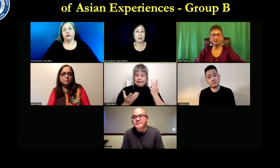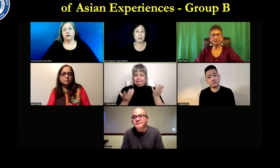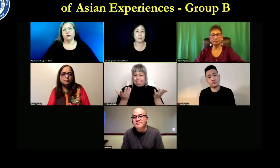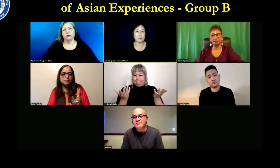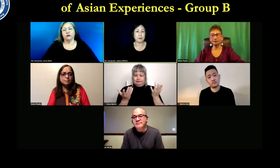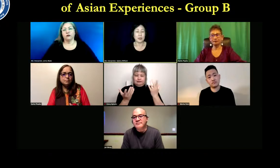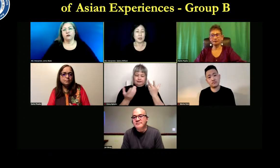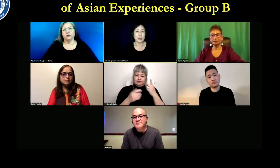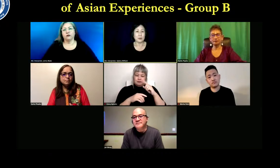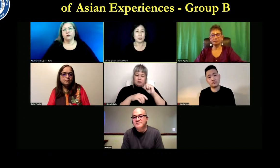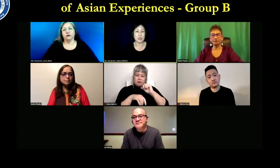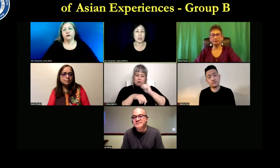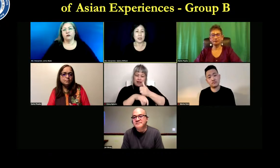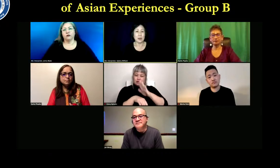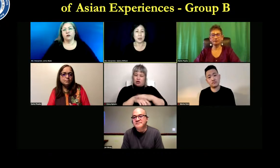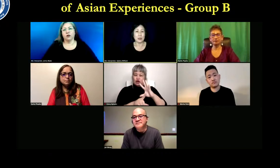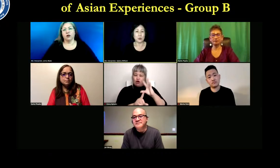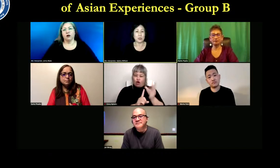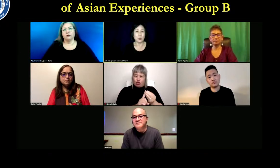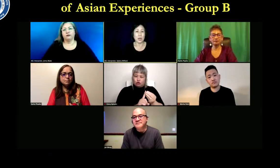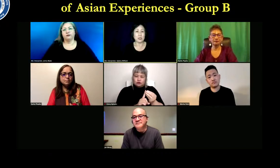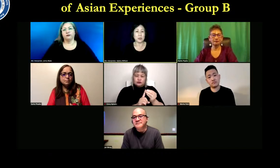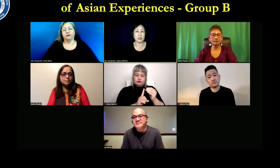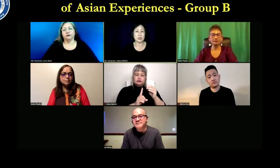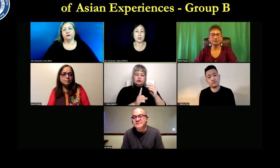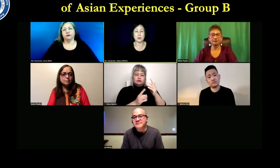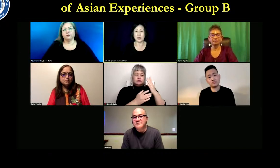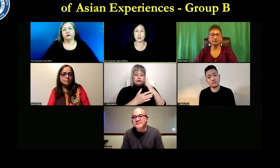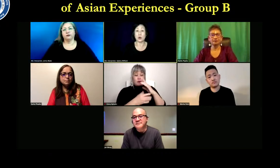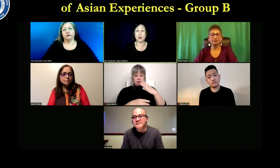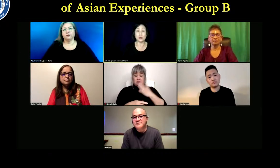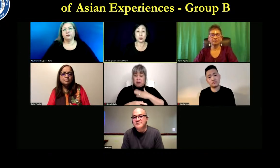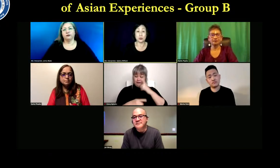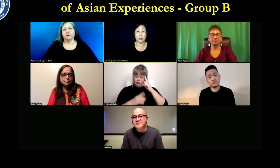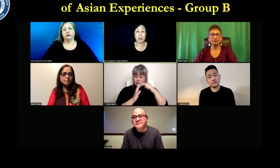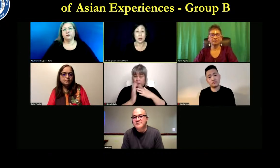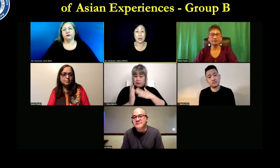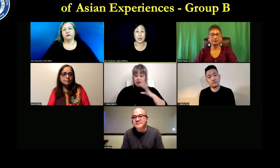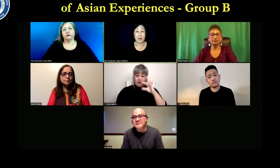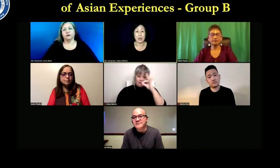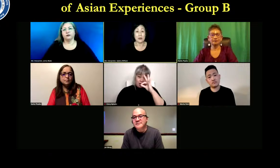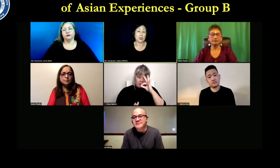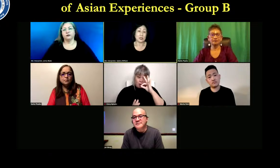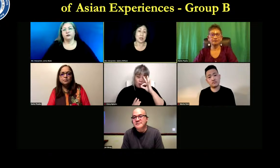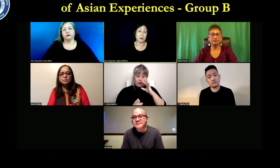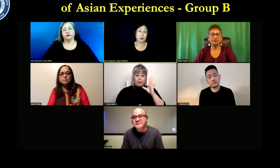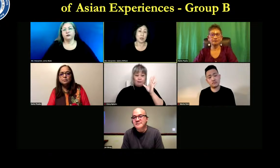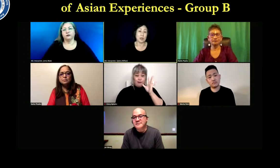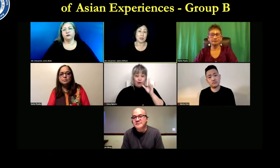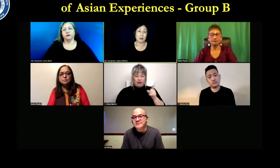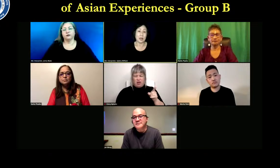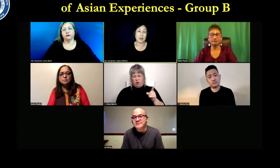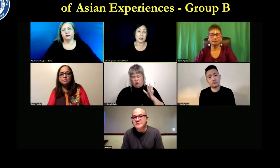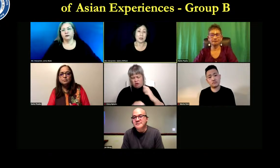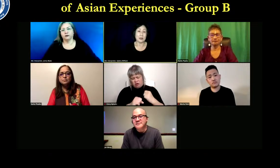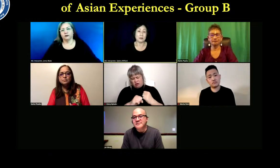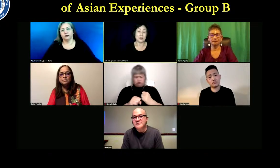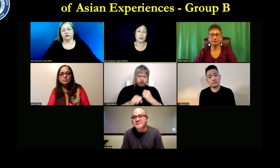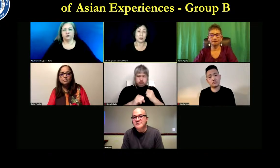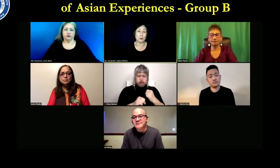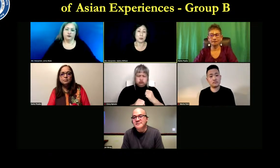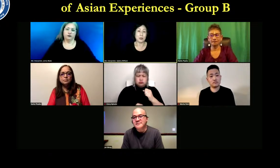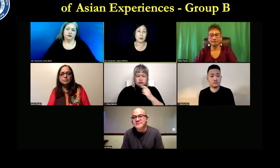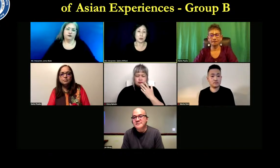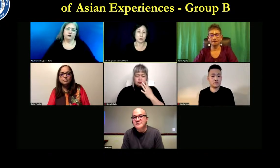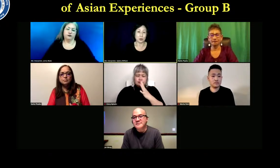that they're standing up. And the reason why is because it's based on culture. For example, in my